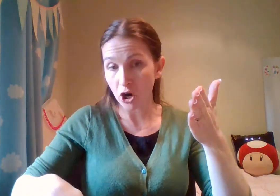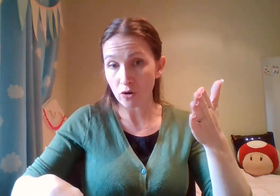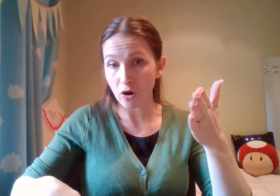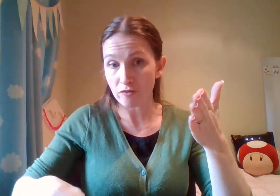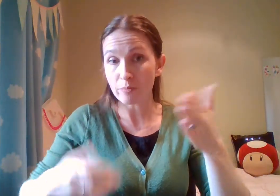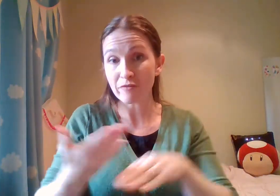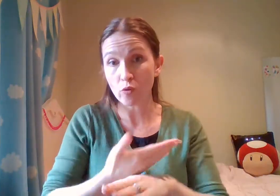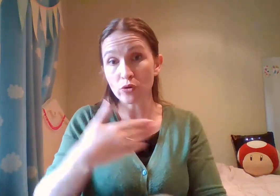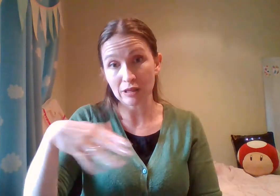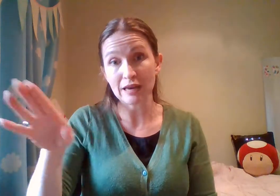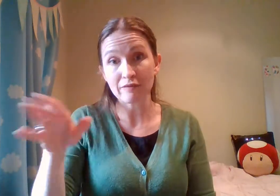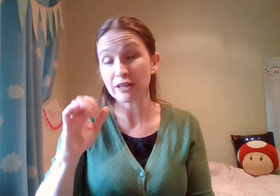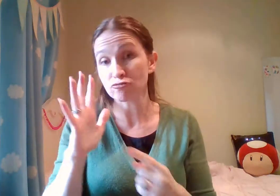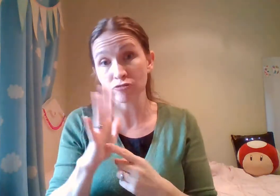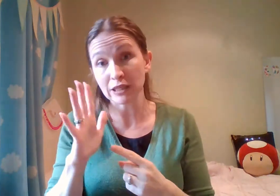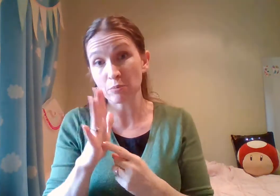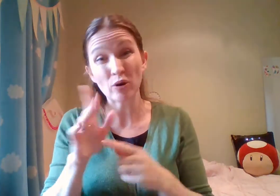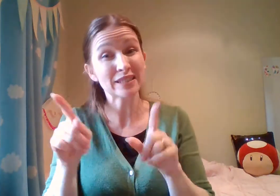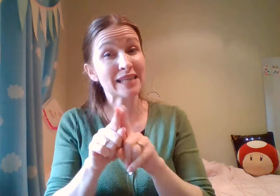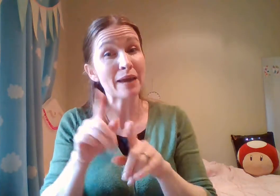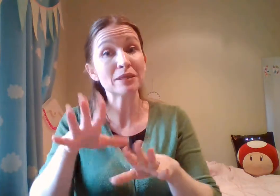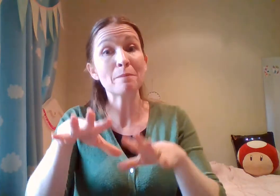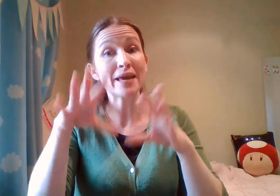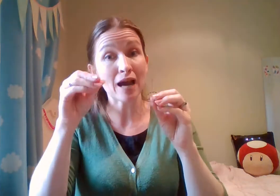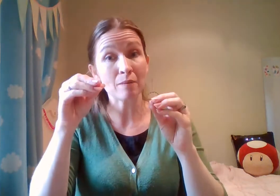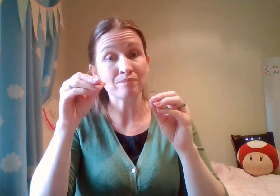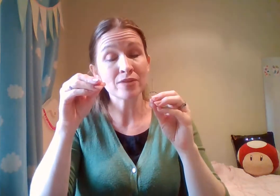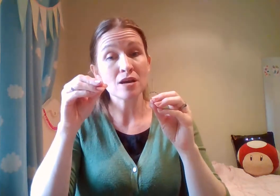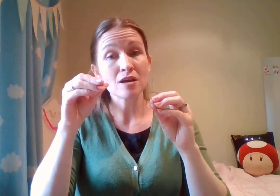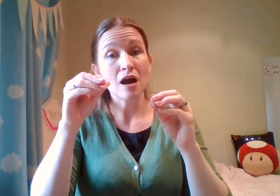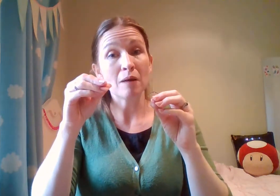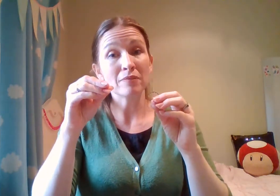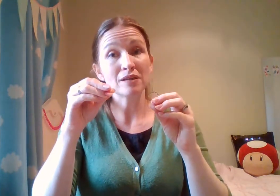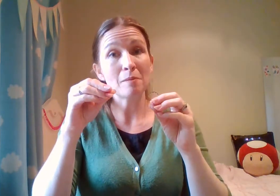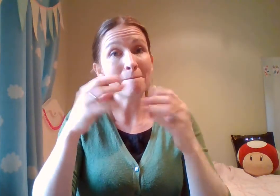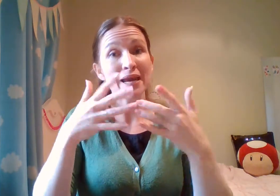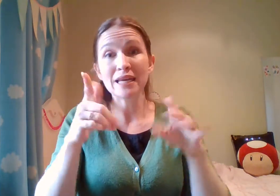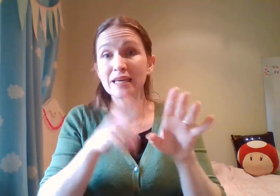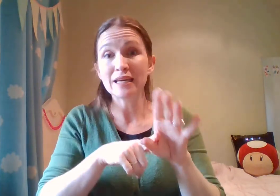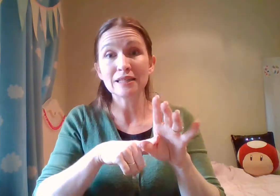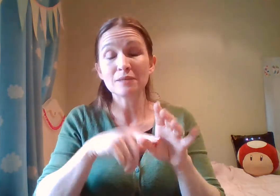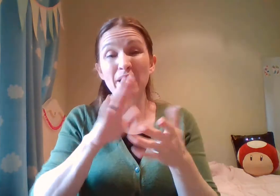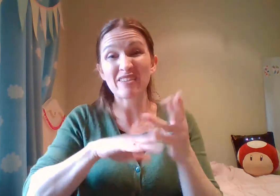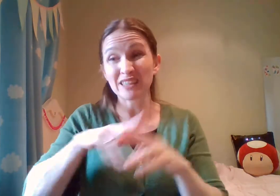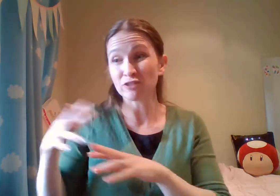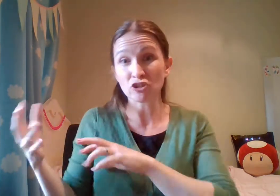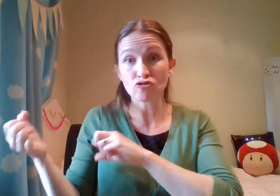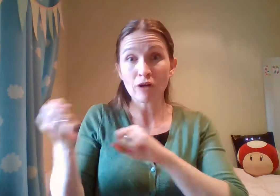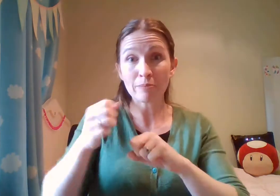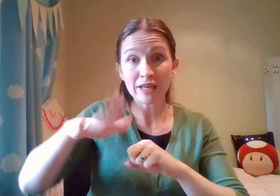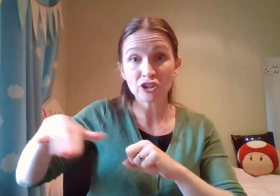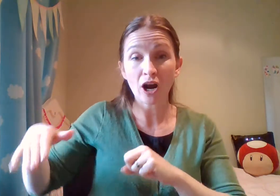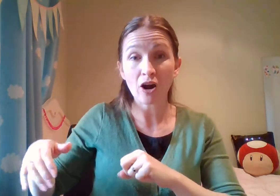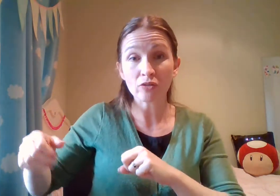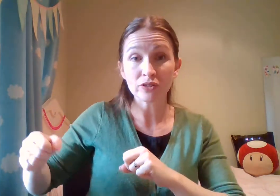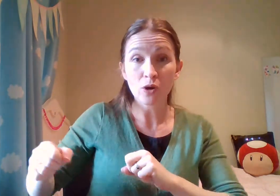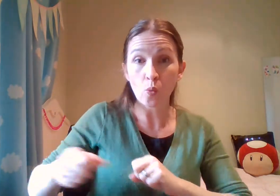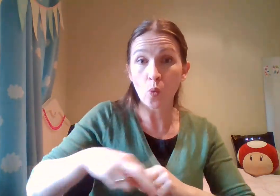off before you leave. That's really important. Same as pickup. Many years, parents have just grabbed their child, walked